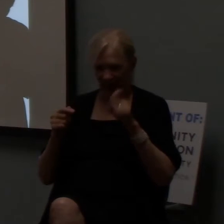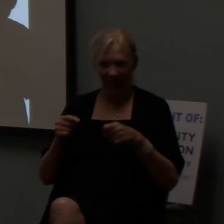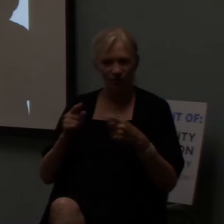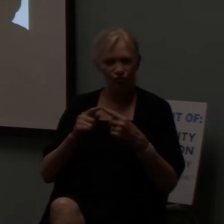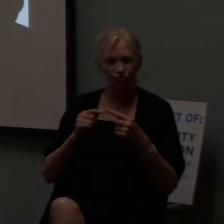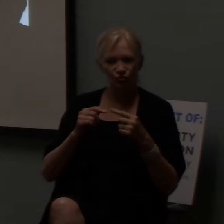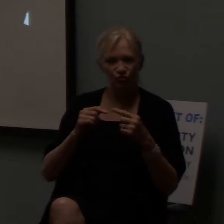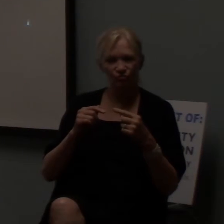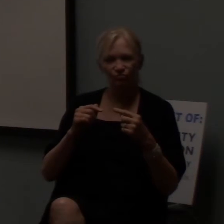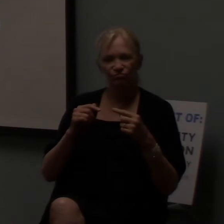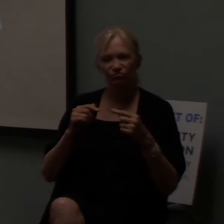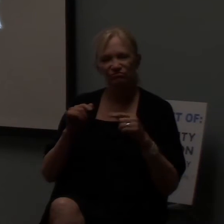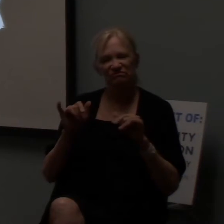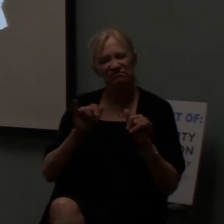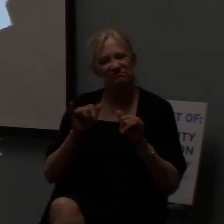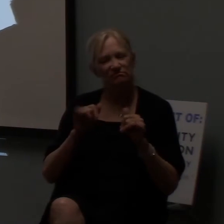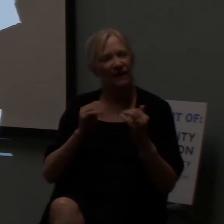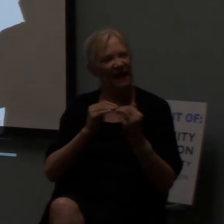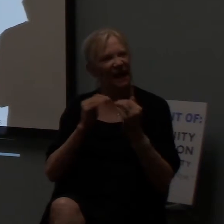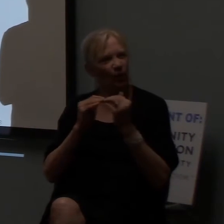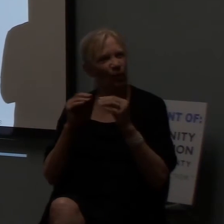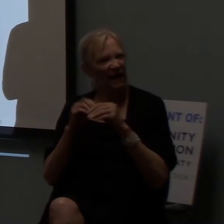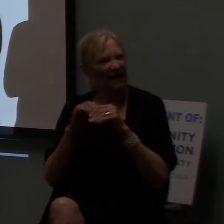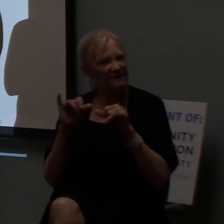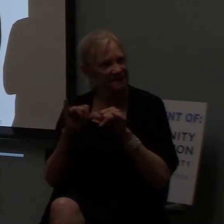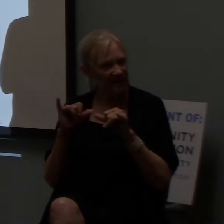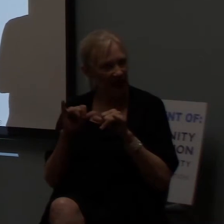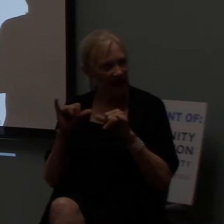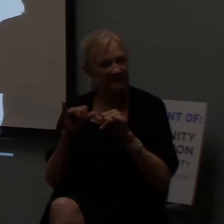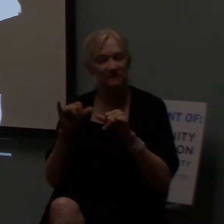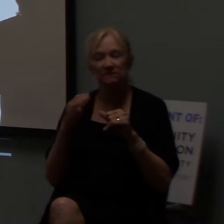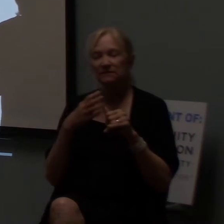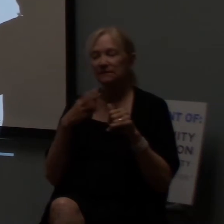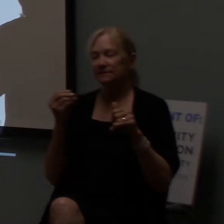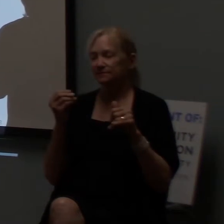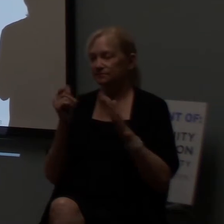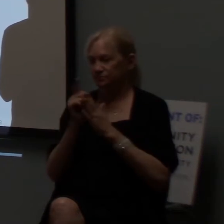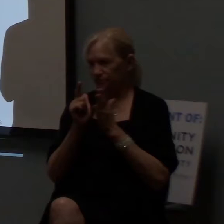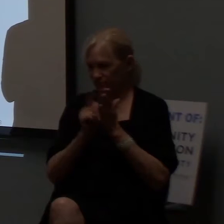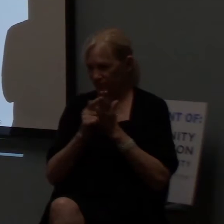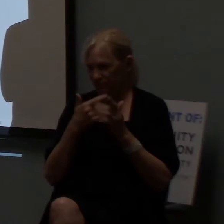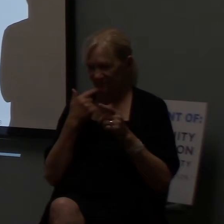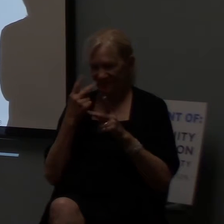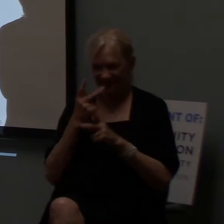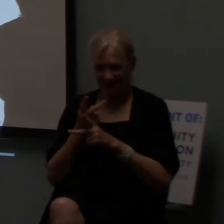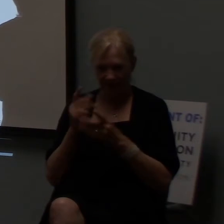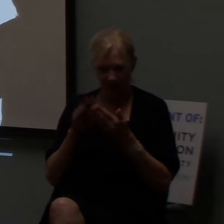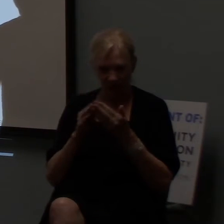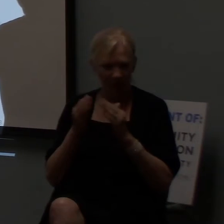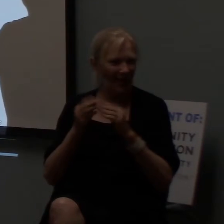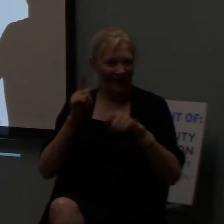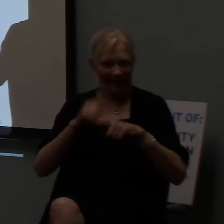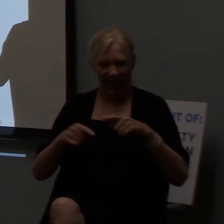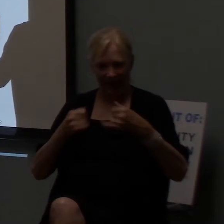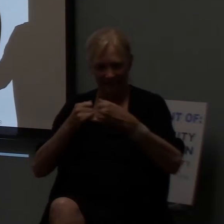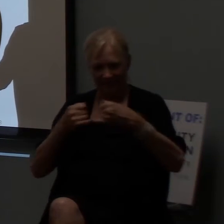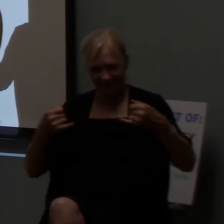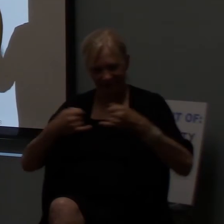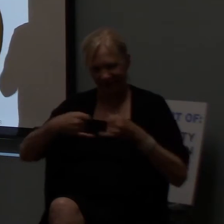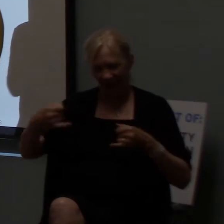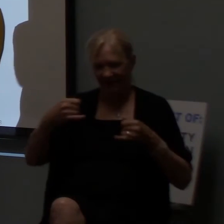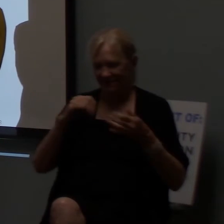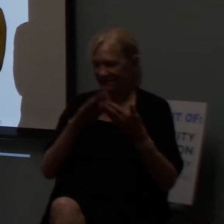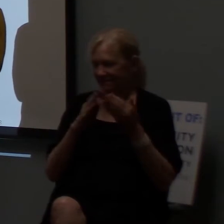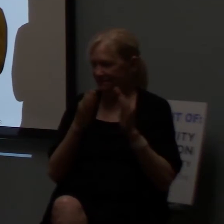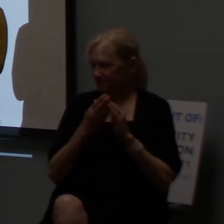equal in size, and there's language in the statute about, you know, you need to keep communities together and those kind of things, and you have to follow precinct boundaries.